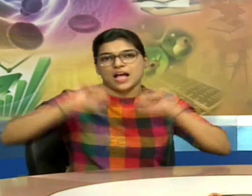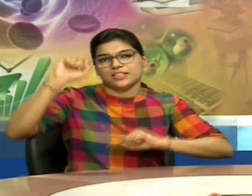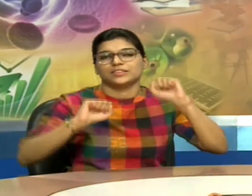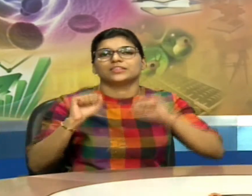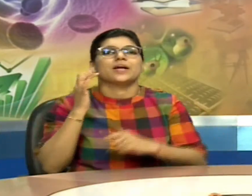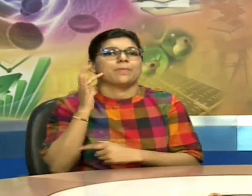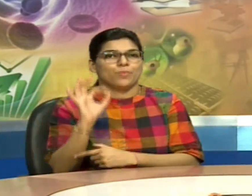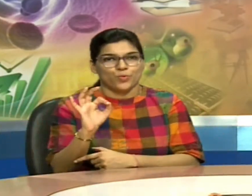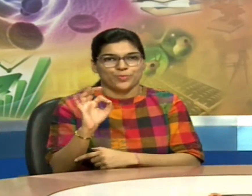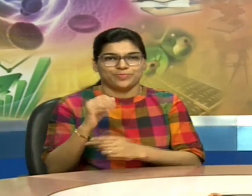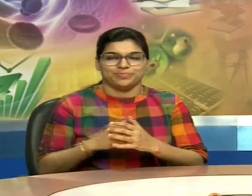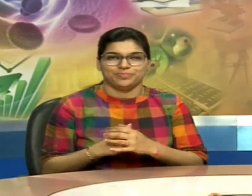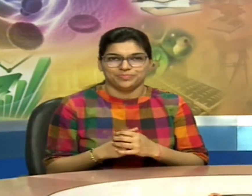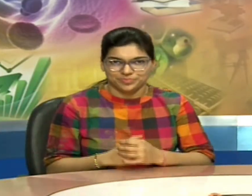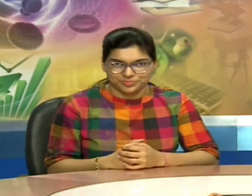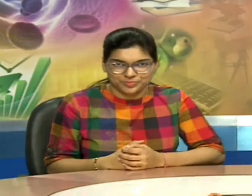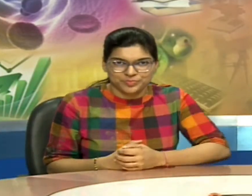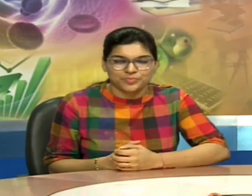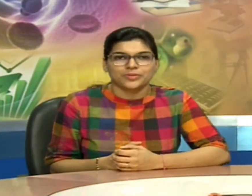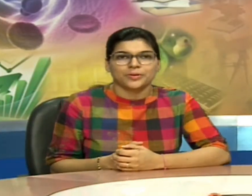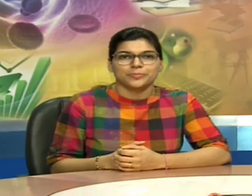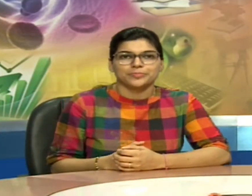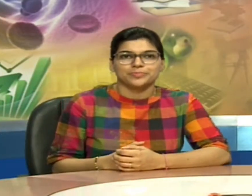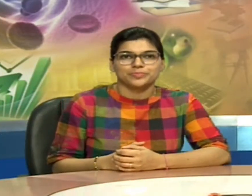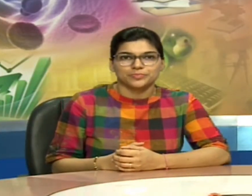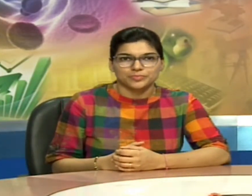use our human body as much as possible